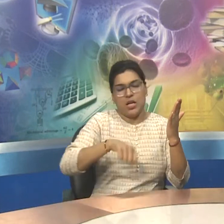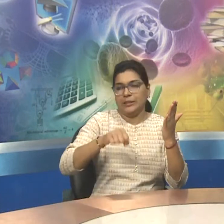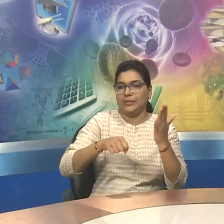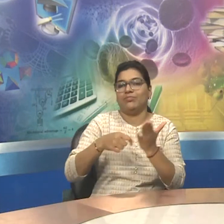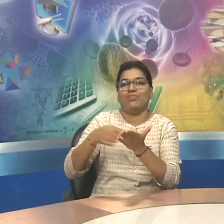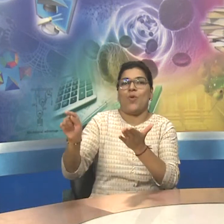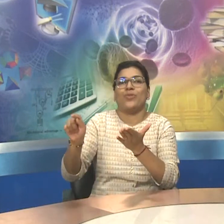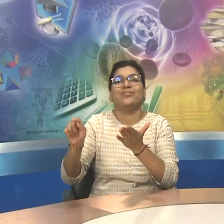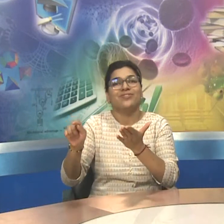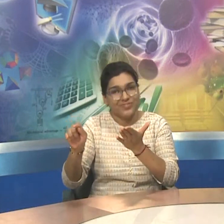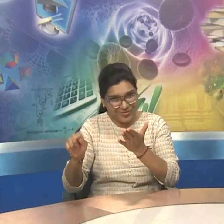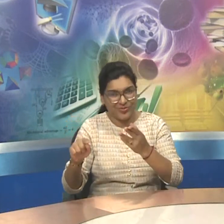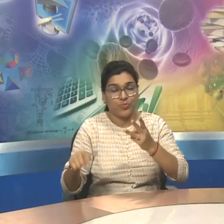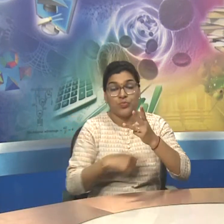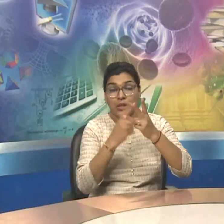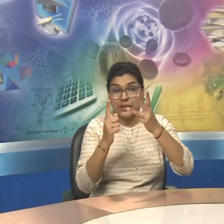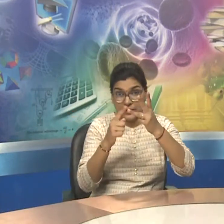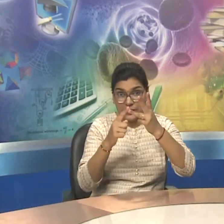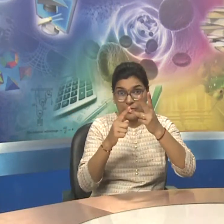the legislative